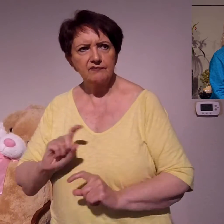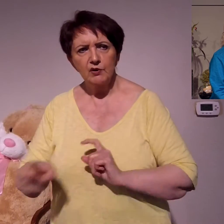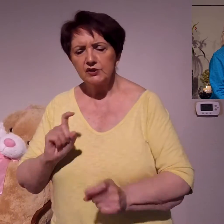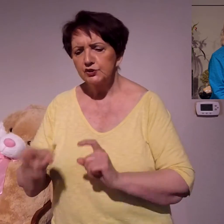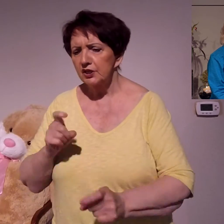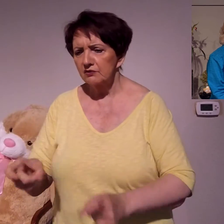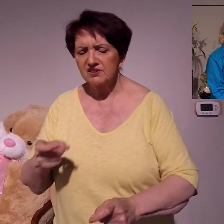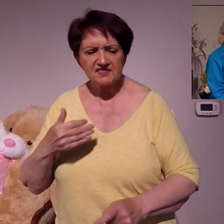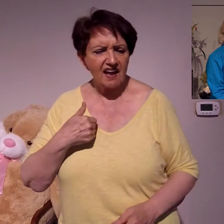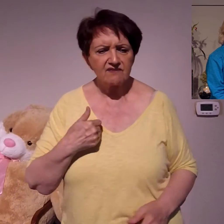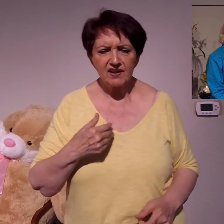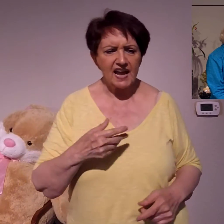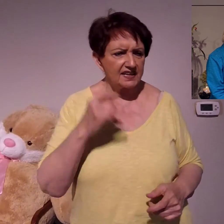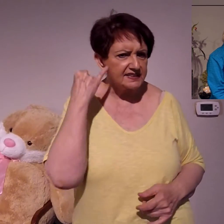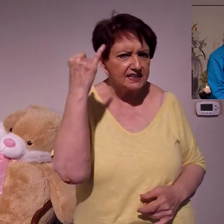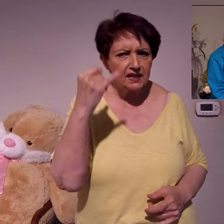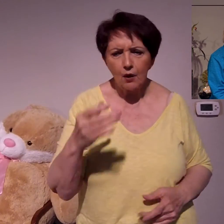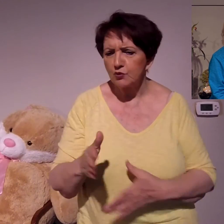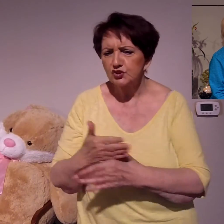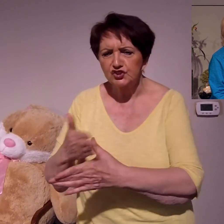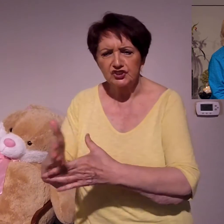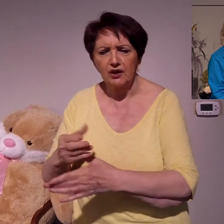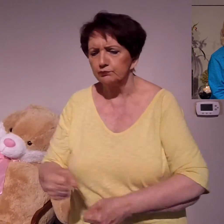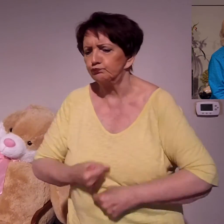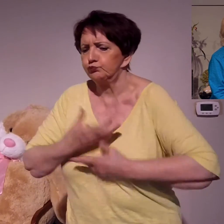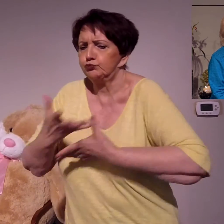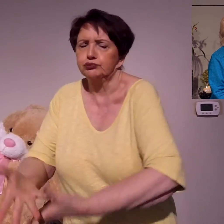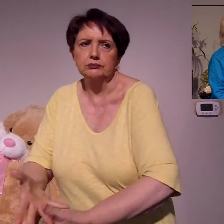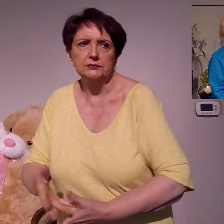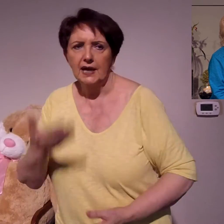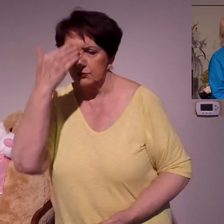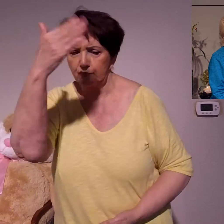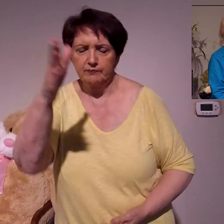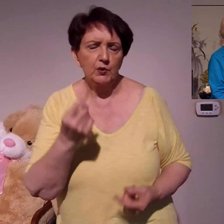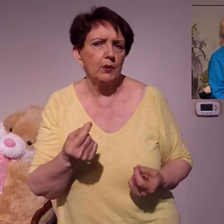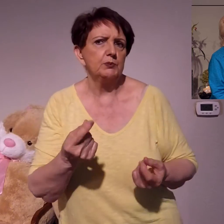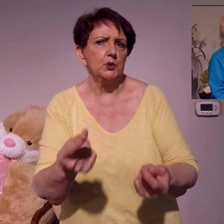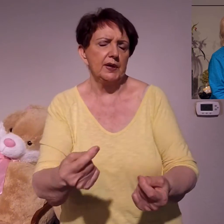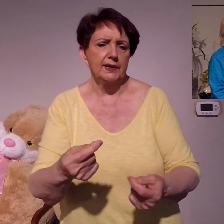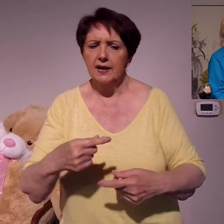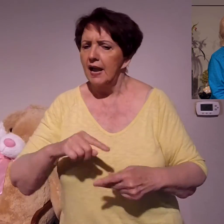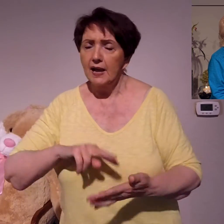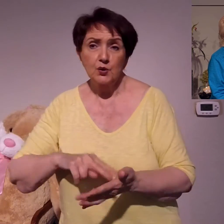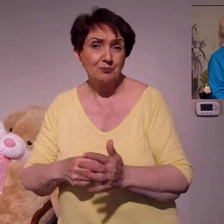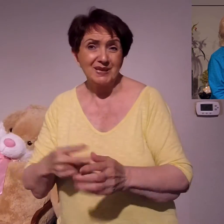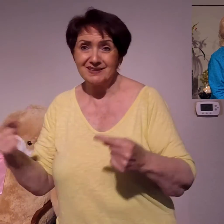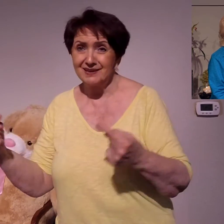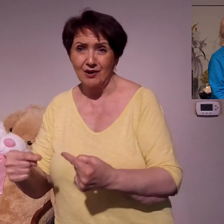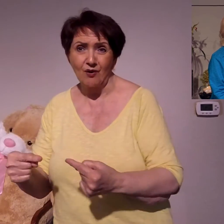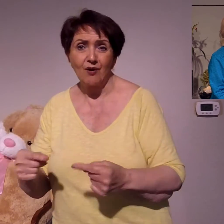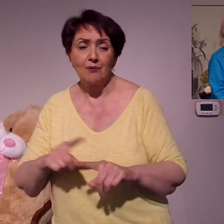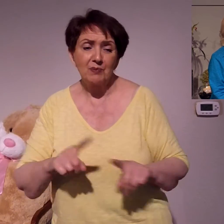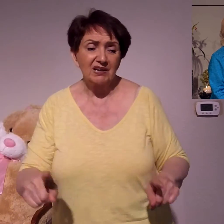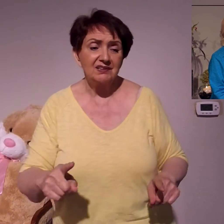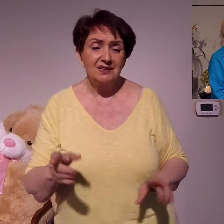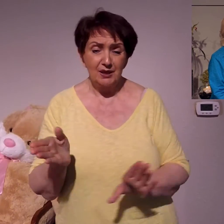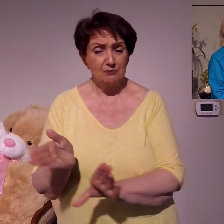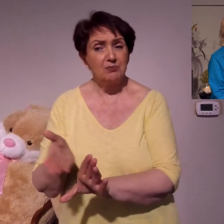it just blurts right out of me. I don't even know I'm doing it, right? And I don't mean any harm, but it is annoying to the other